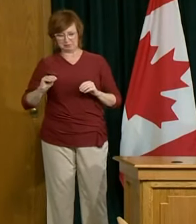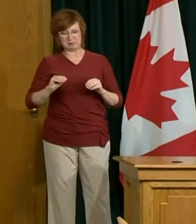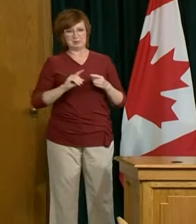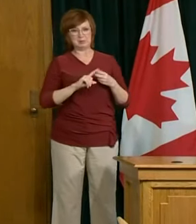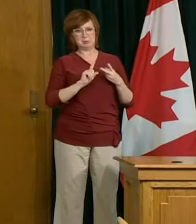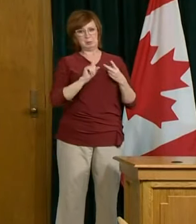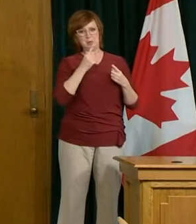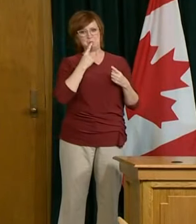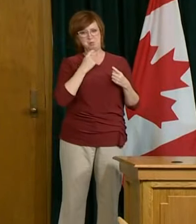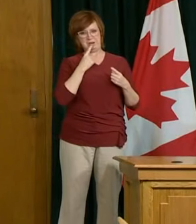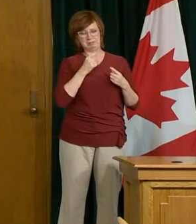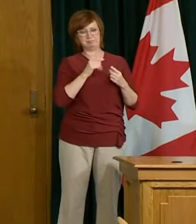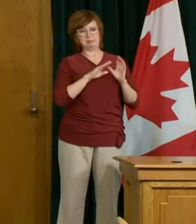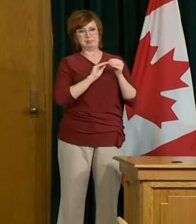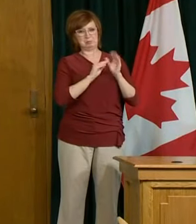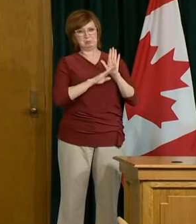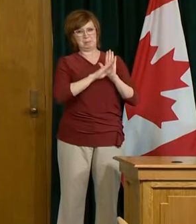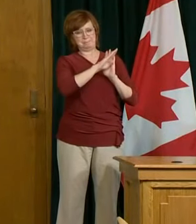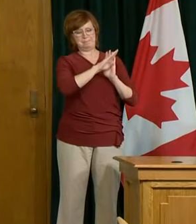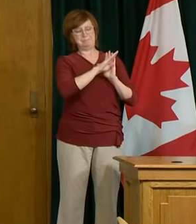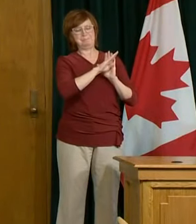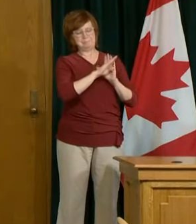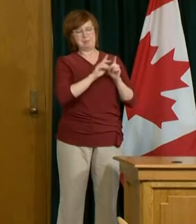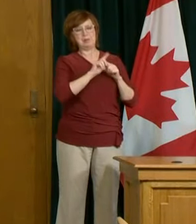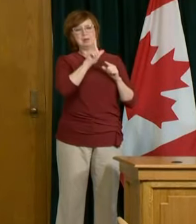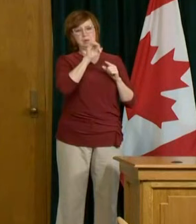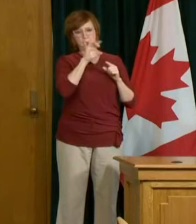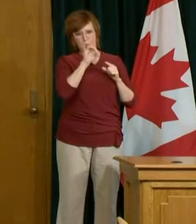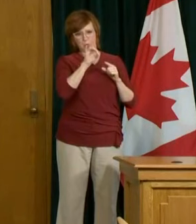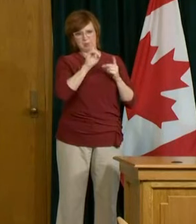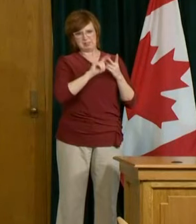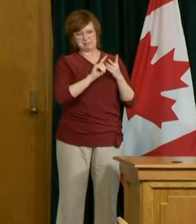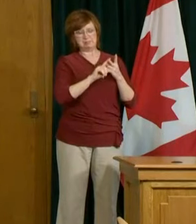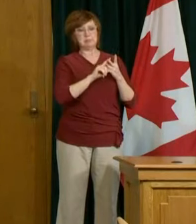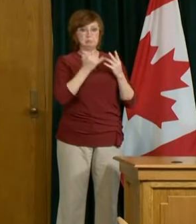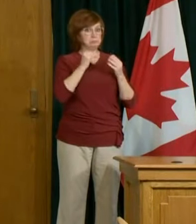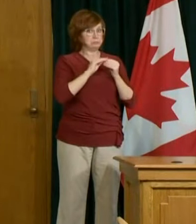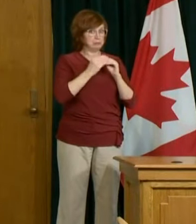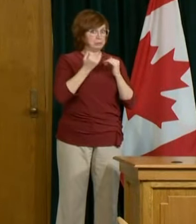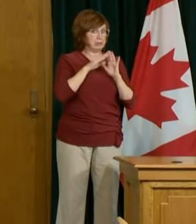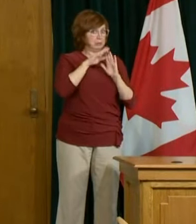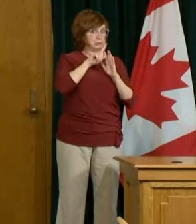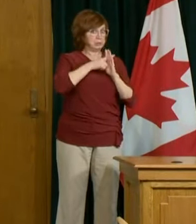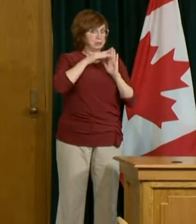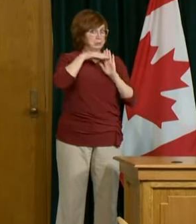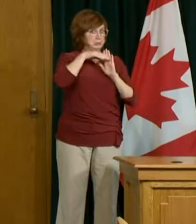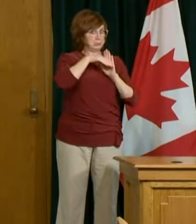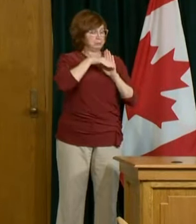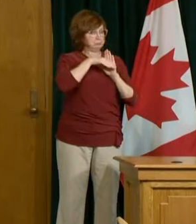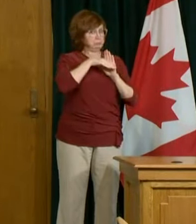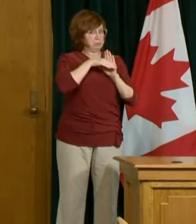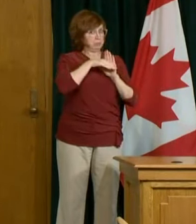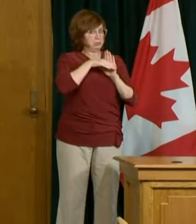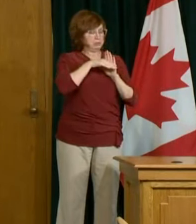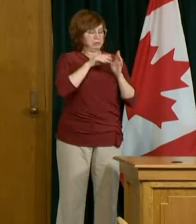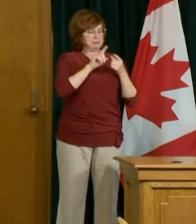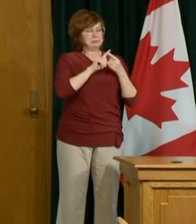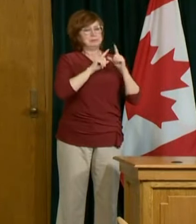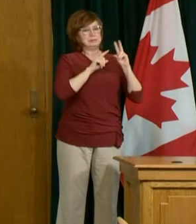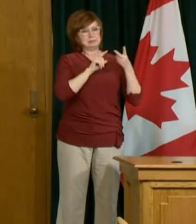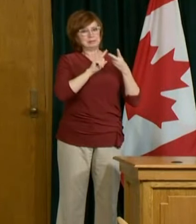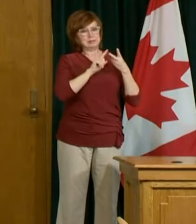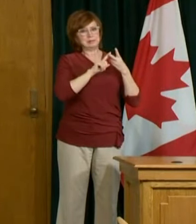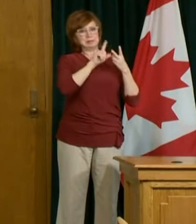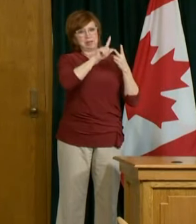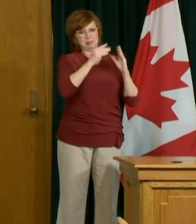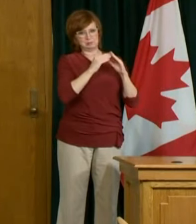primarily in the Lloydminster area that are now settling down, and of course an increase in the northwest Loche